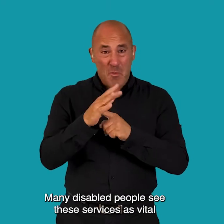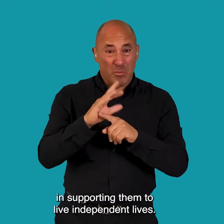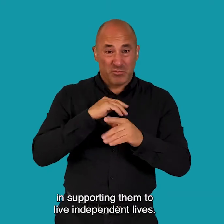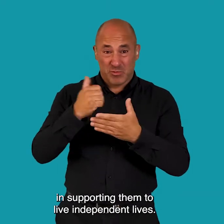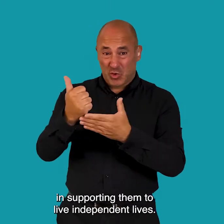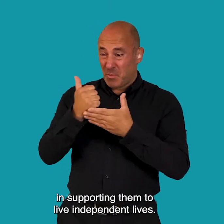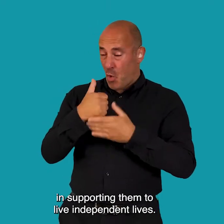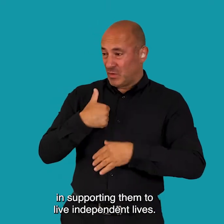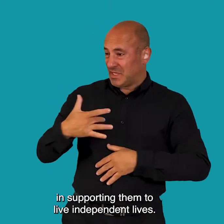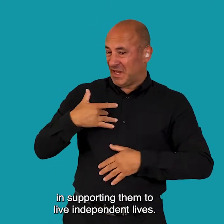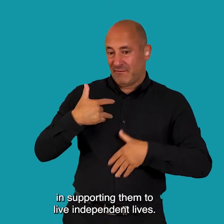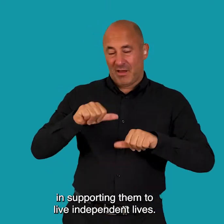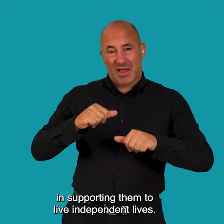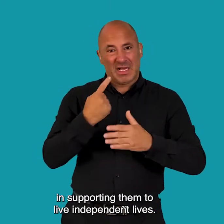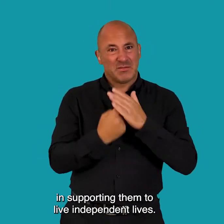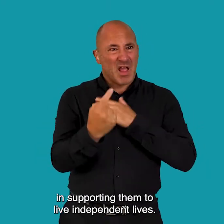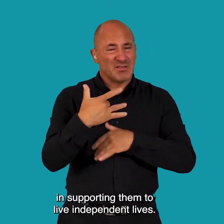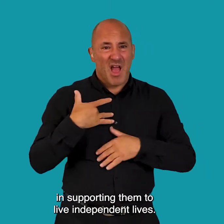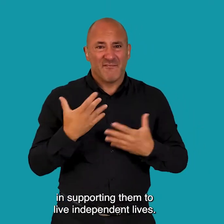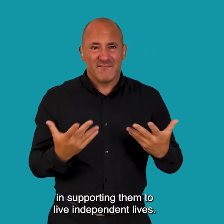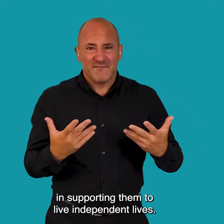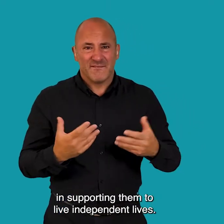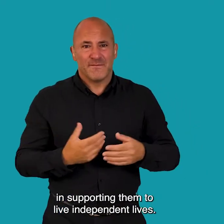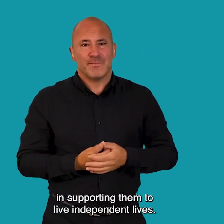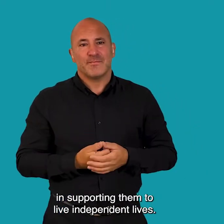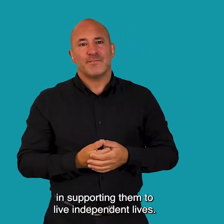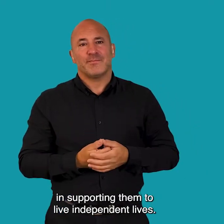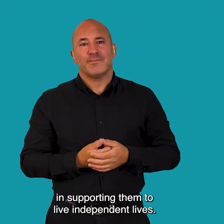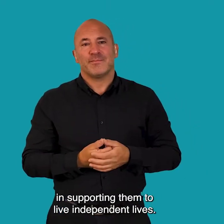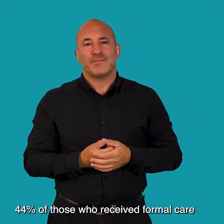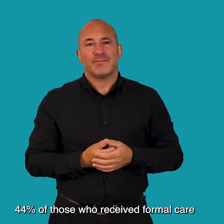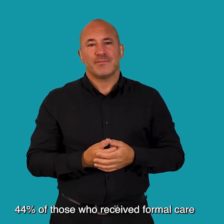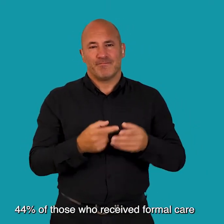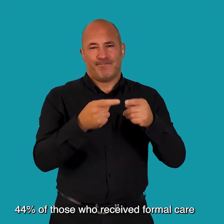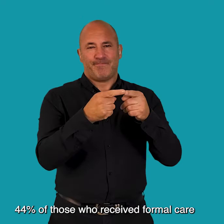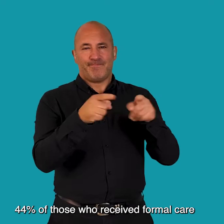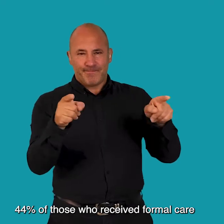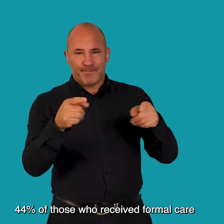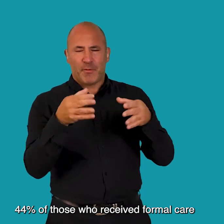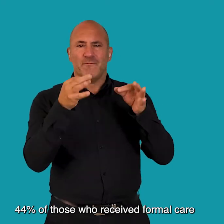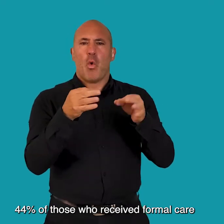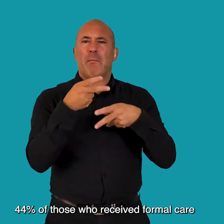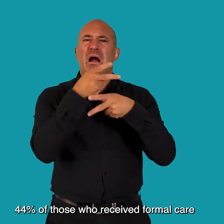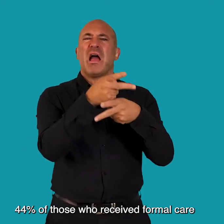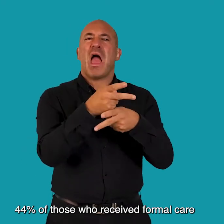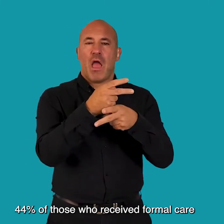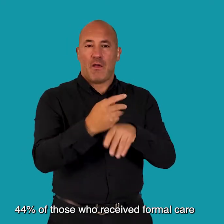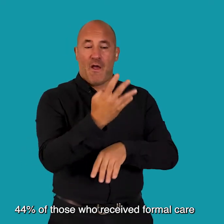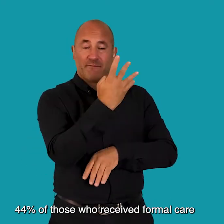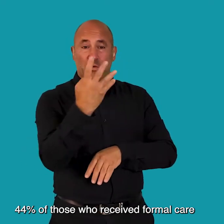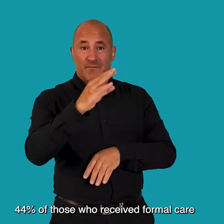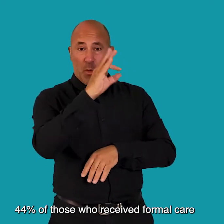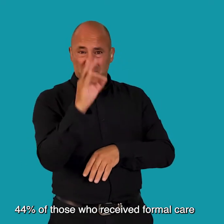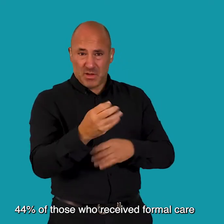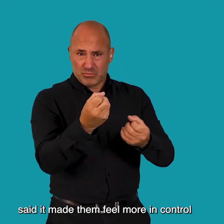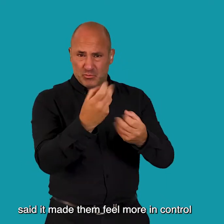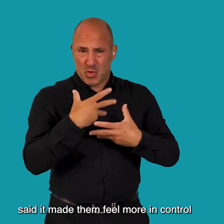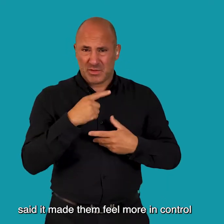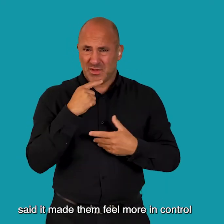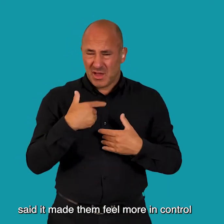in supporting them to live independent lives. 44% of those who received formal care said it made them